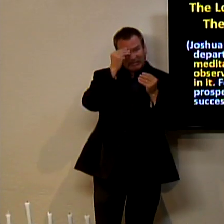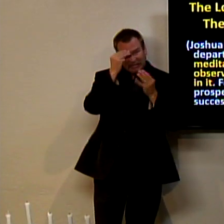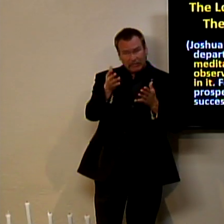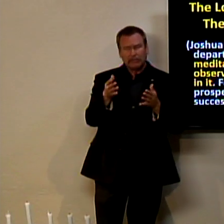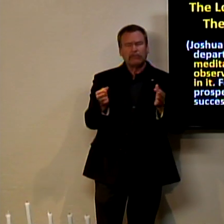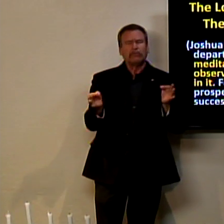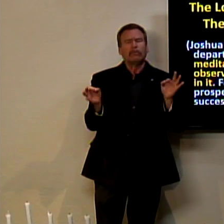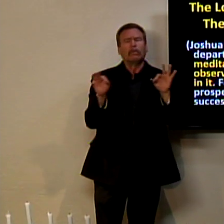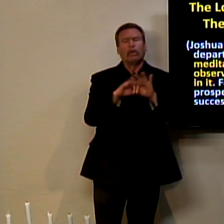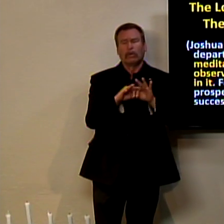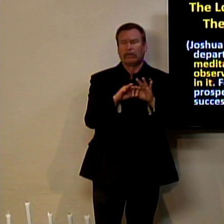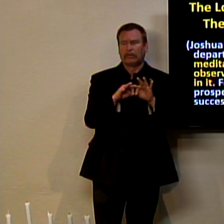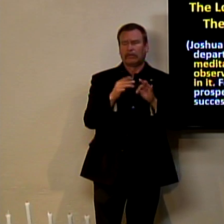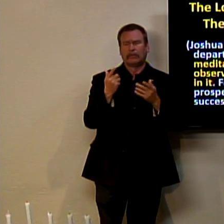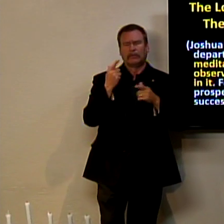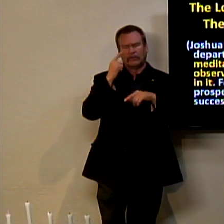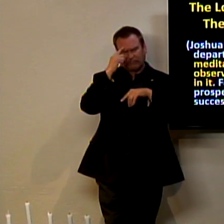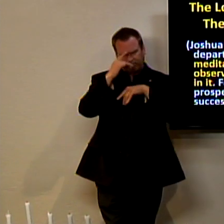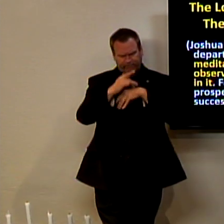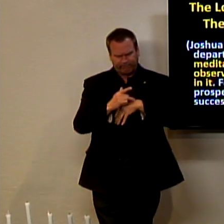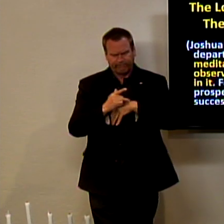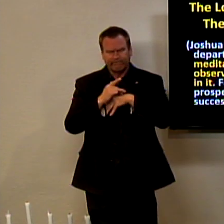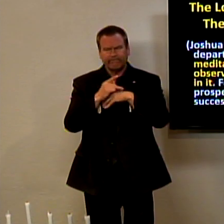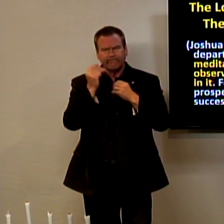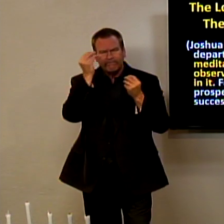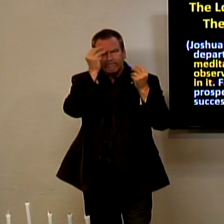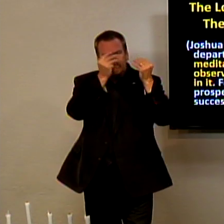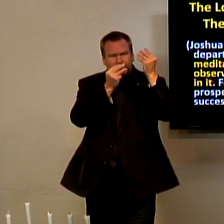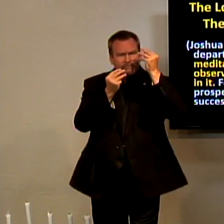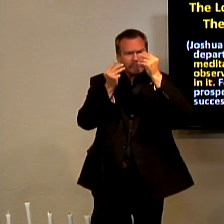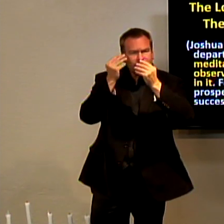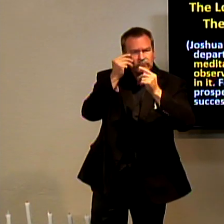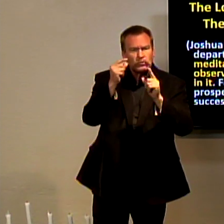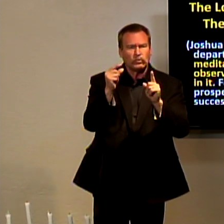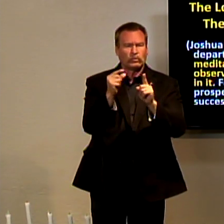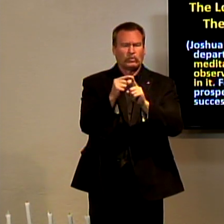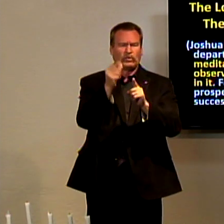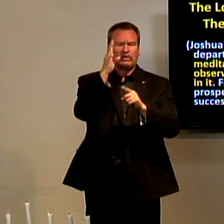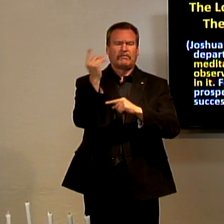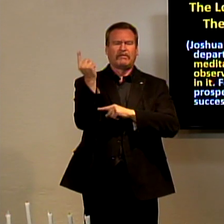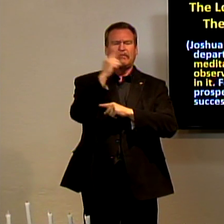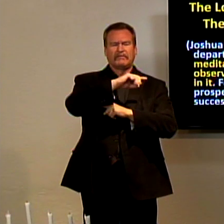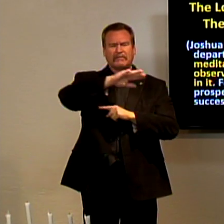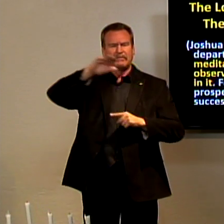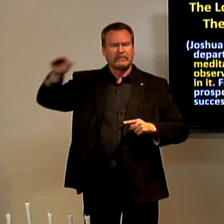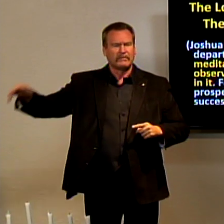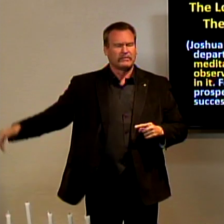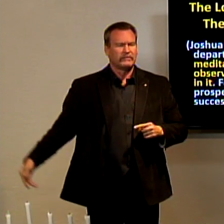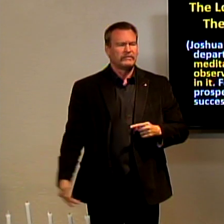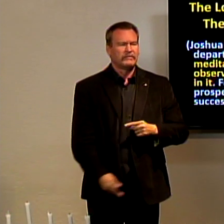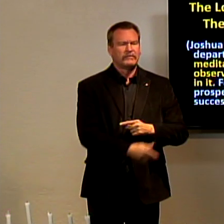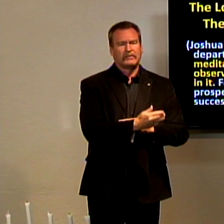I want to make another point here. The Lord told Joshua to meditate on the Word of God day and night.